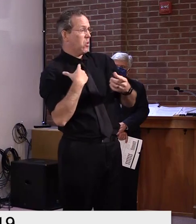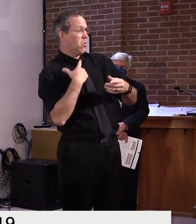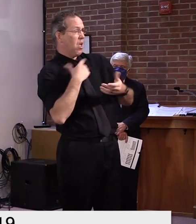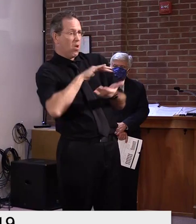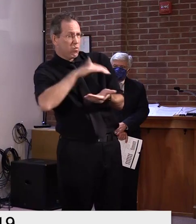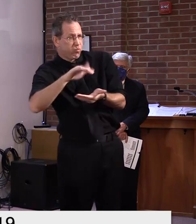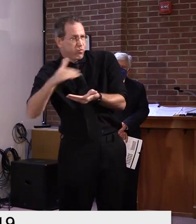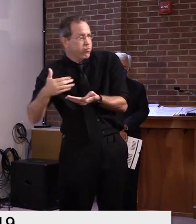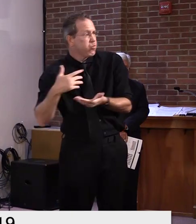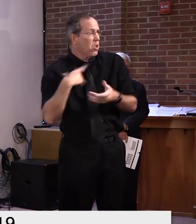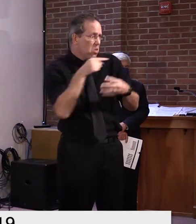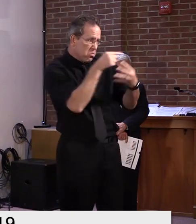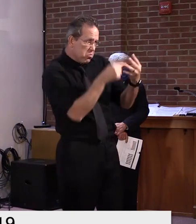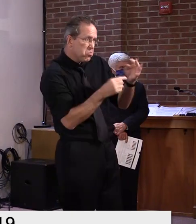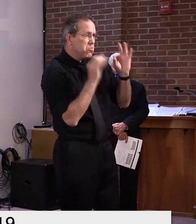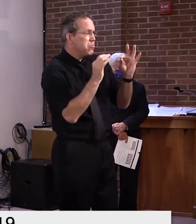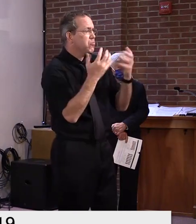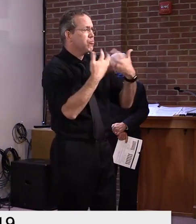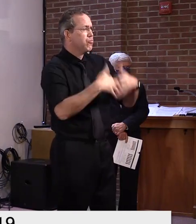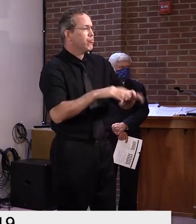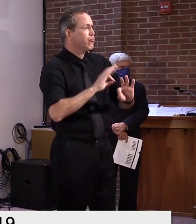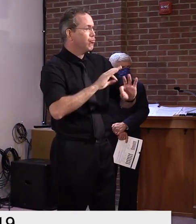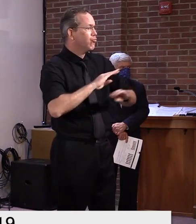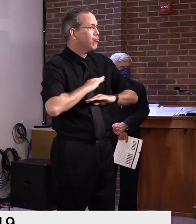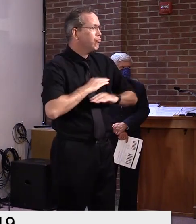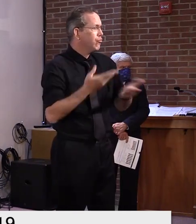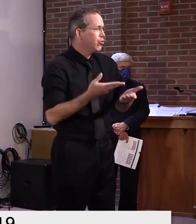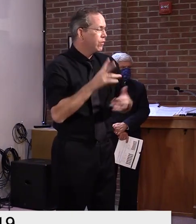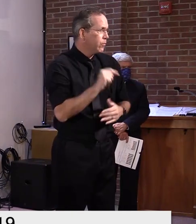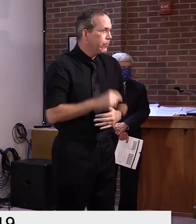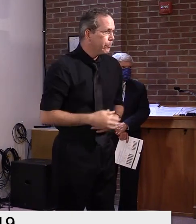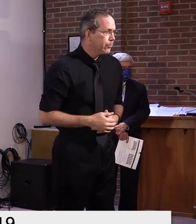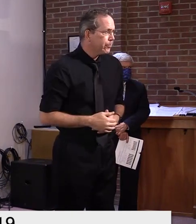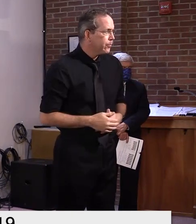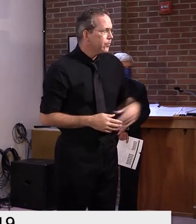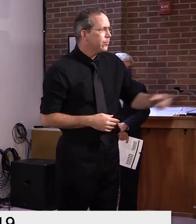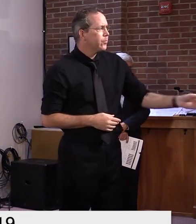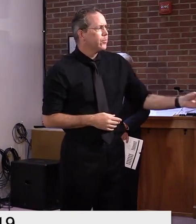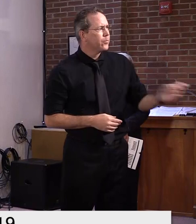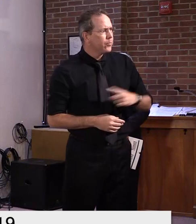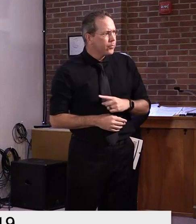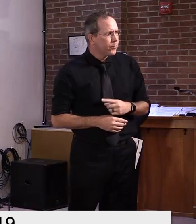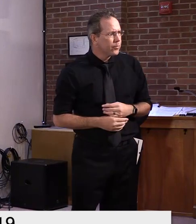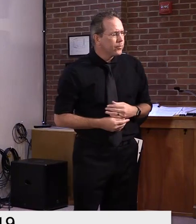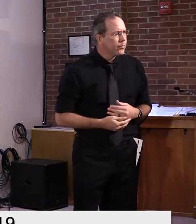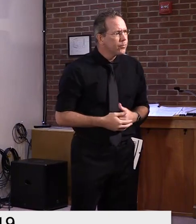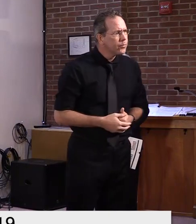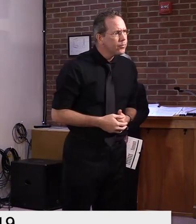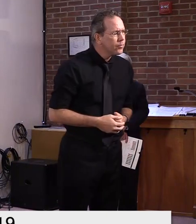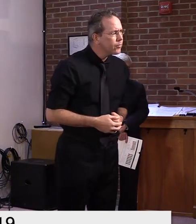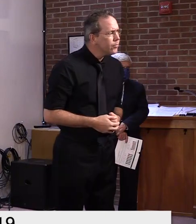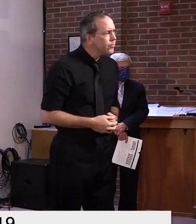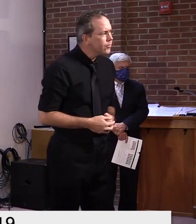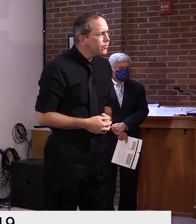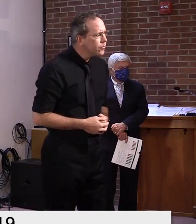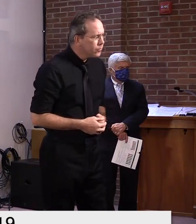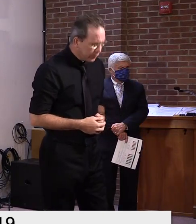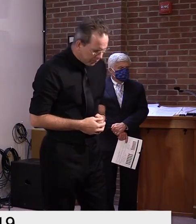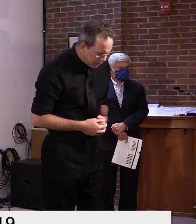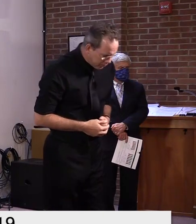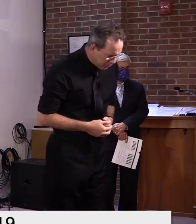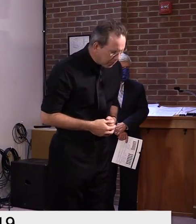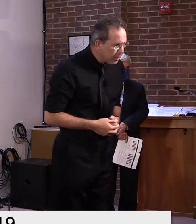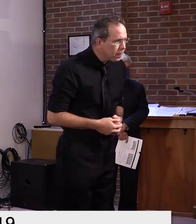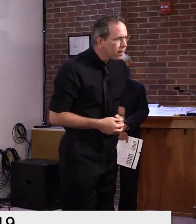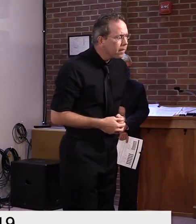at this point in time. And as part of this is a bigger picture question, but how have you thought about the way that the pandemic